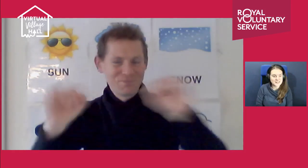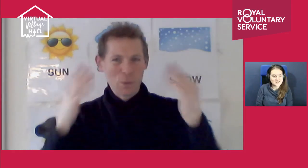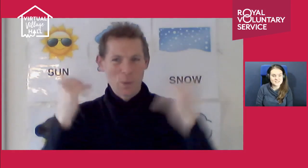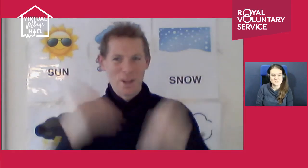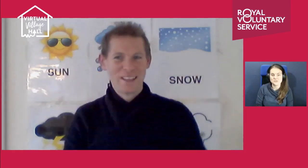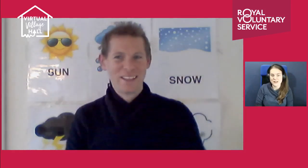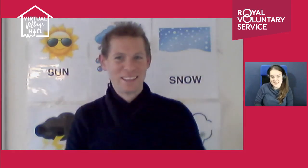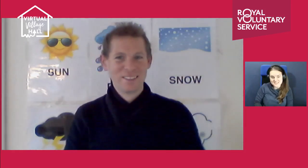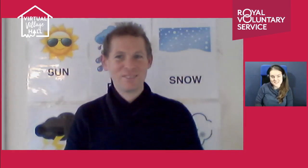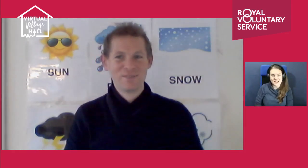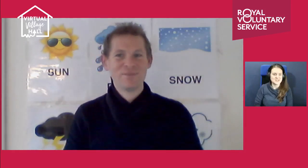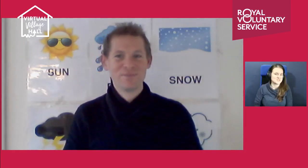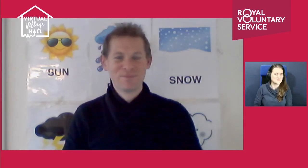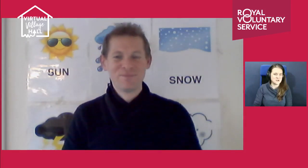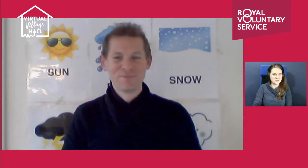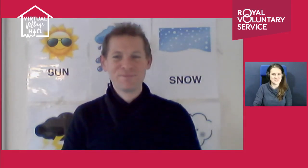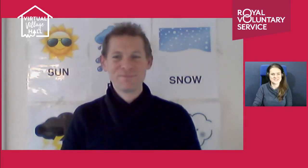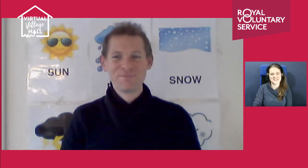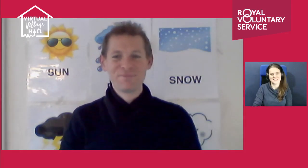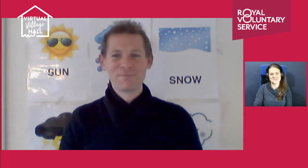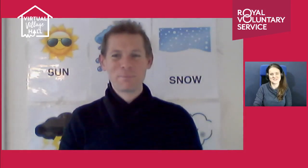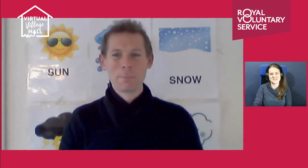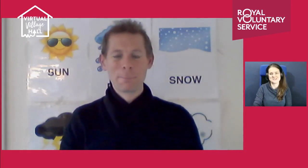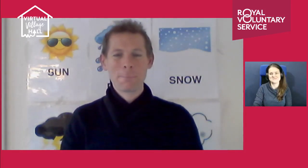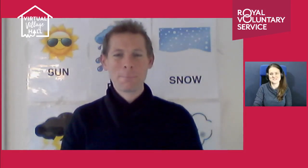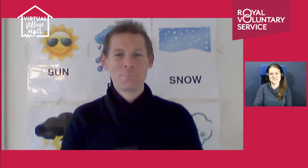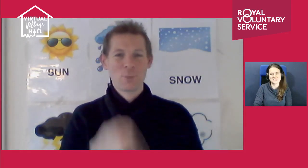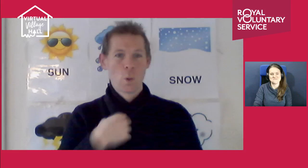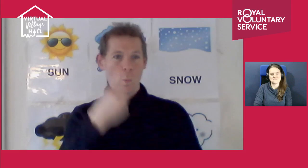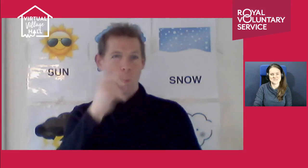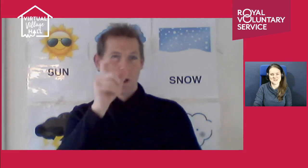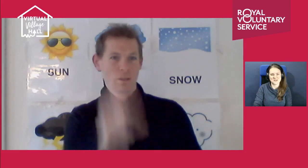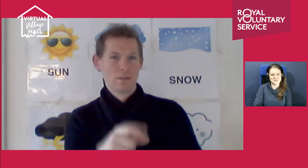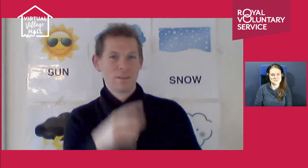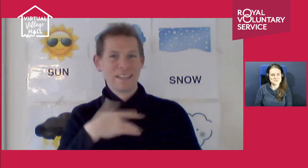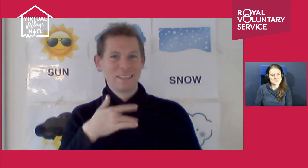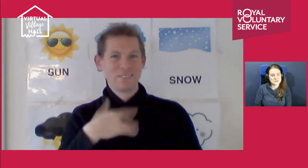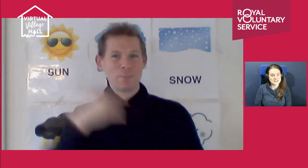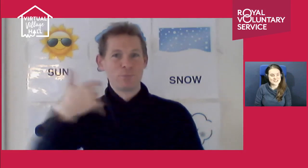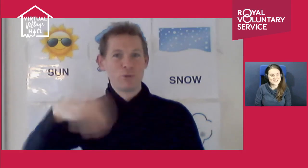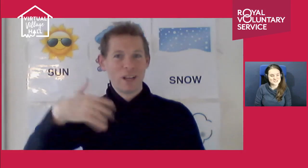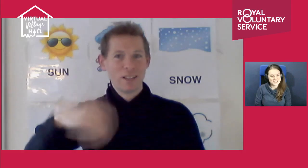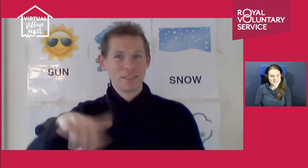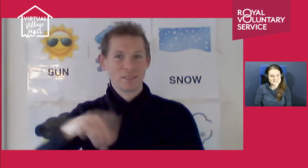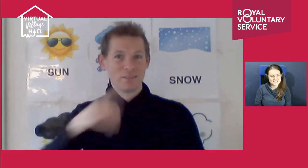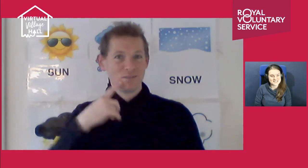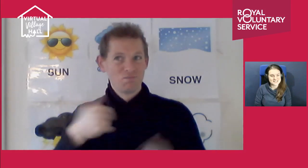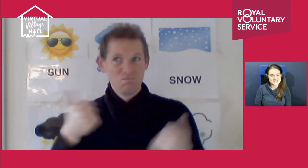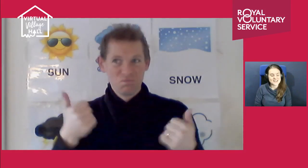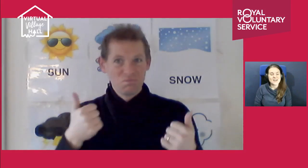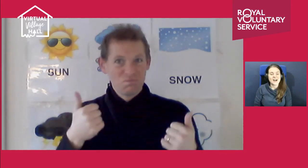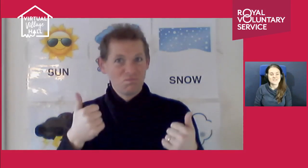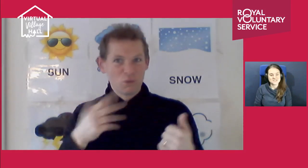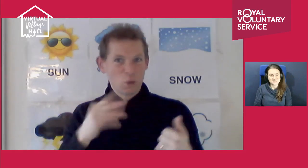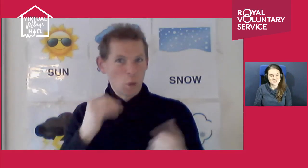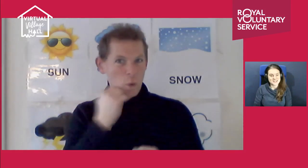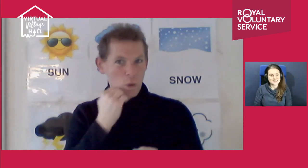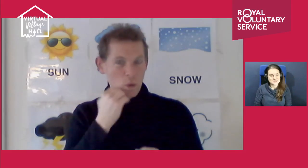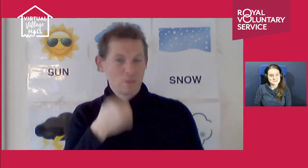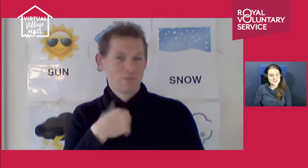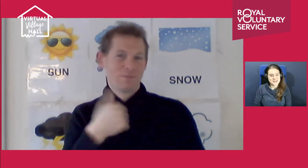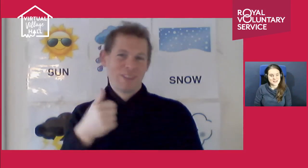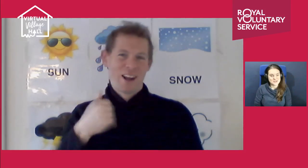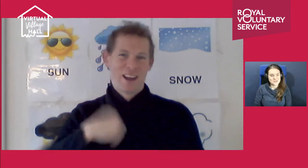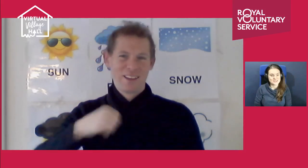or England or Wales. I don't know what the weather's like where you are, but I hope you're enjoying it. I was just chatting